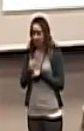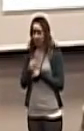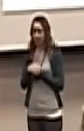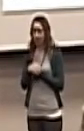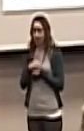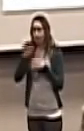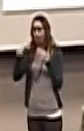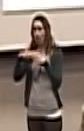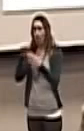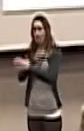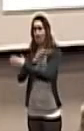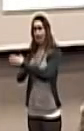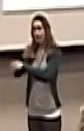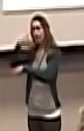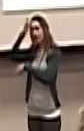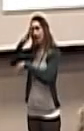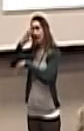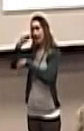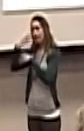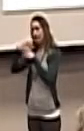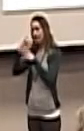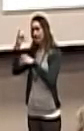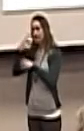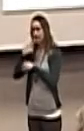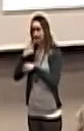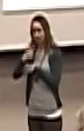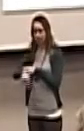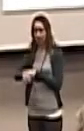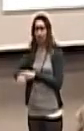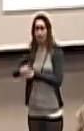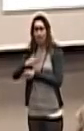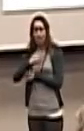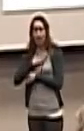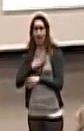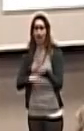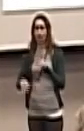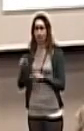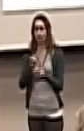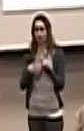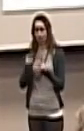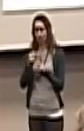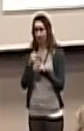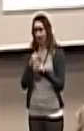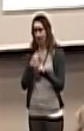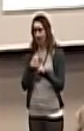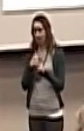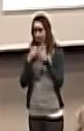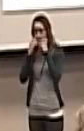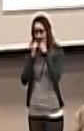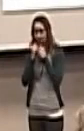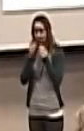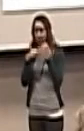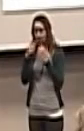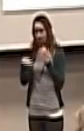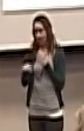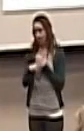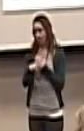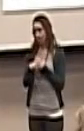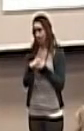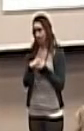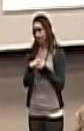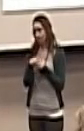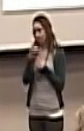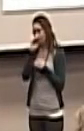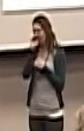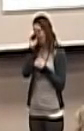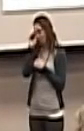all-powerful God of creation said, these are my people, and I care about them. And